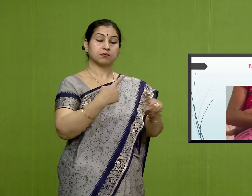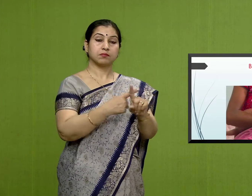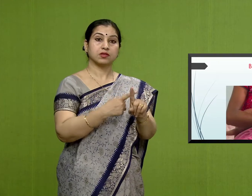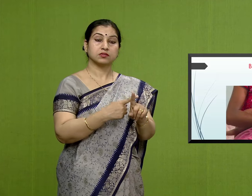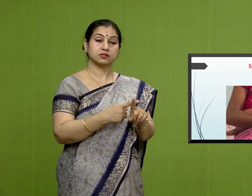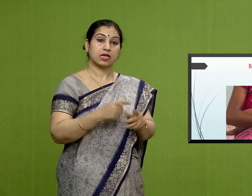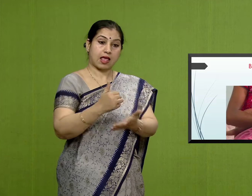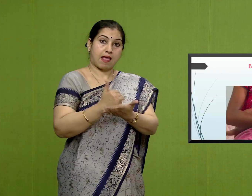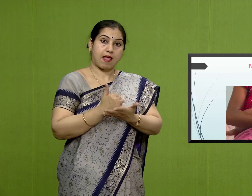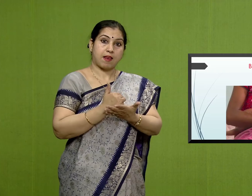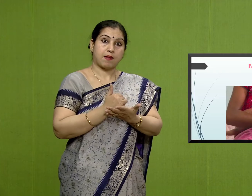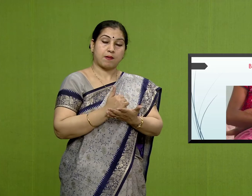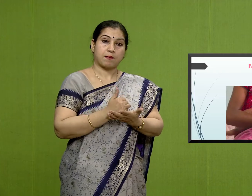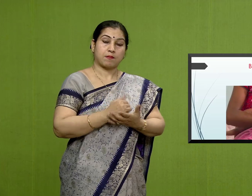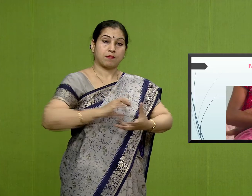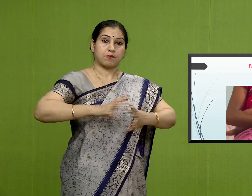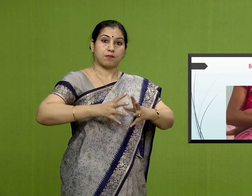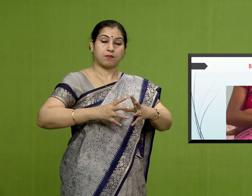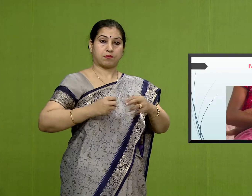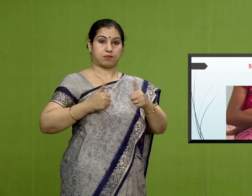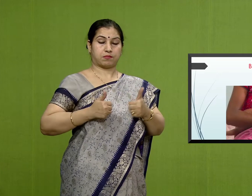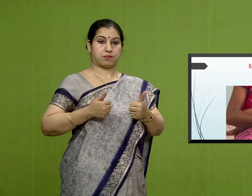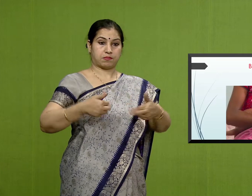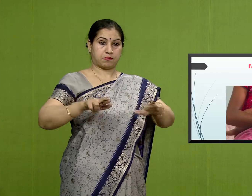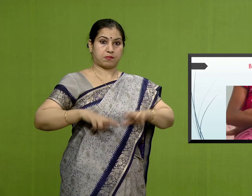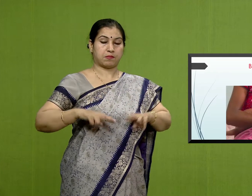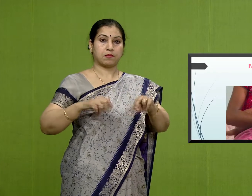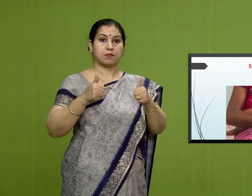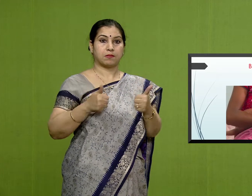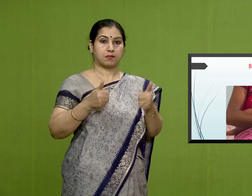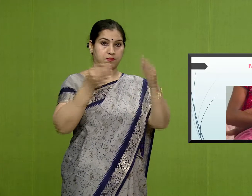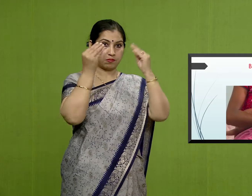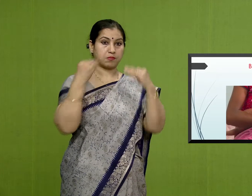helps her uterus to return in its original shape.